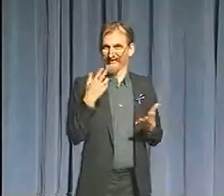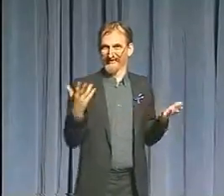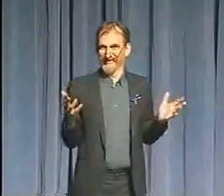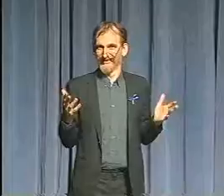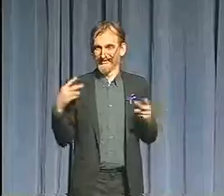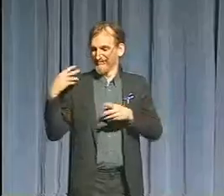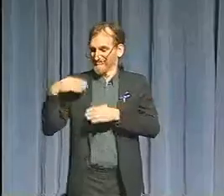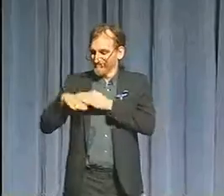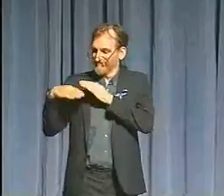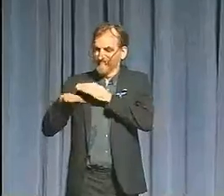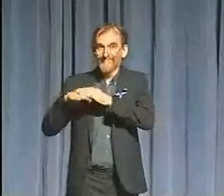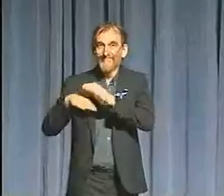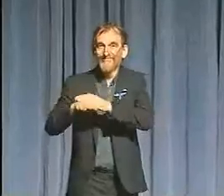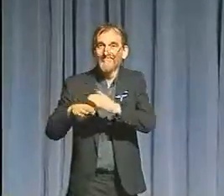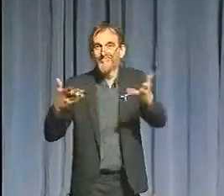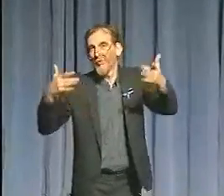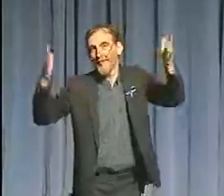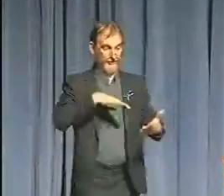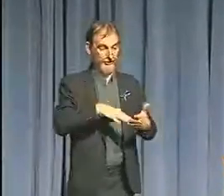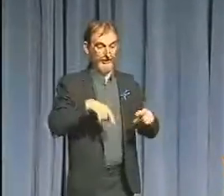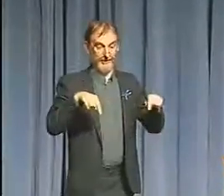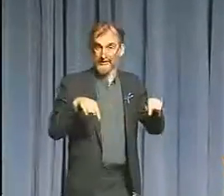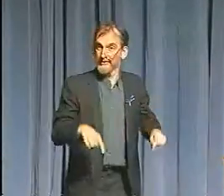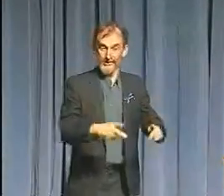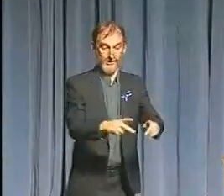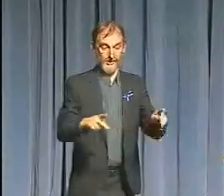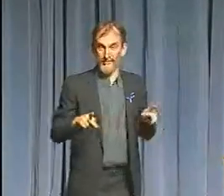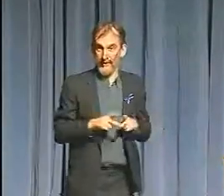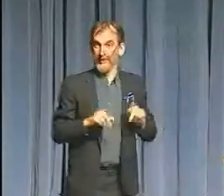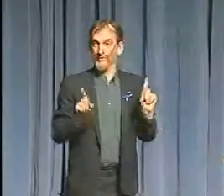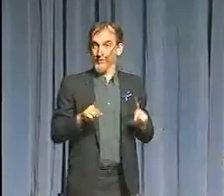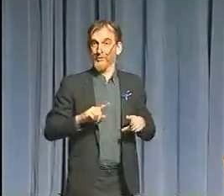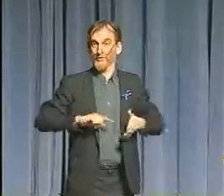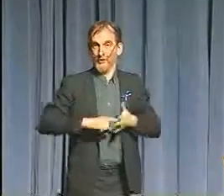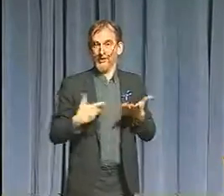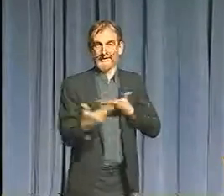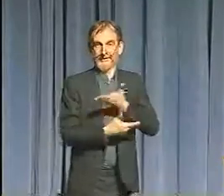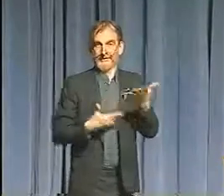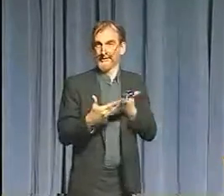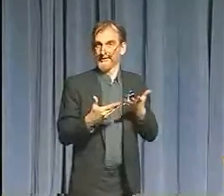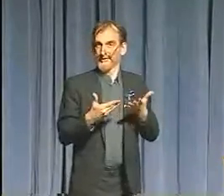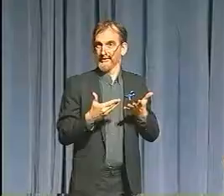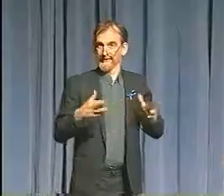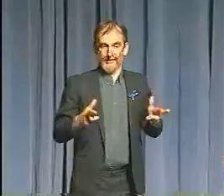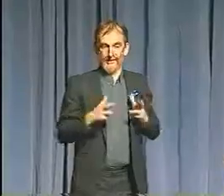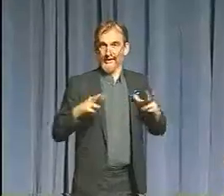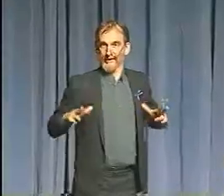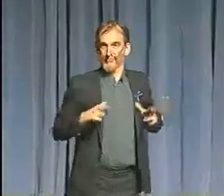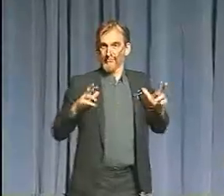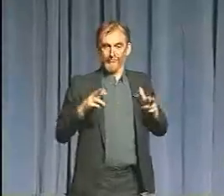I believe that we were blessed with deaf studies here and now needs to